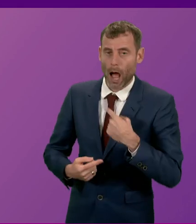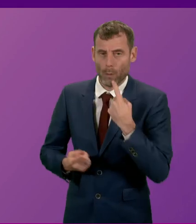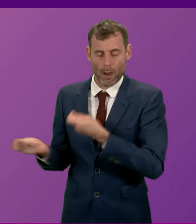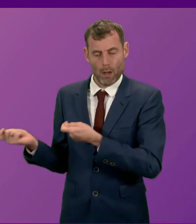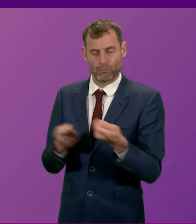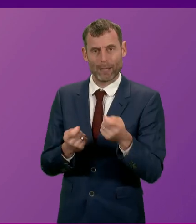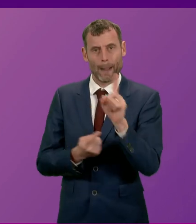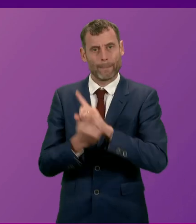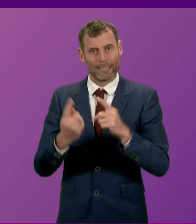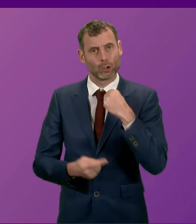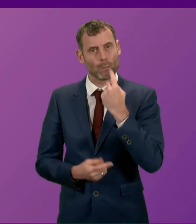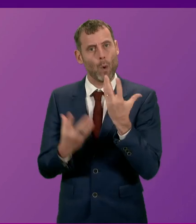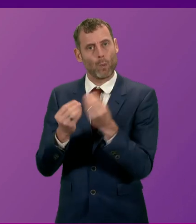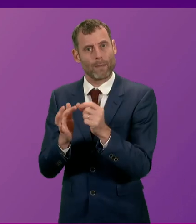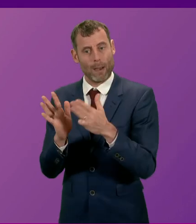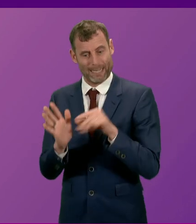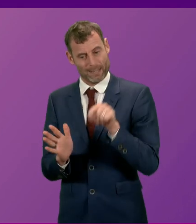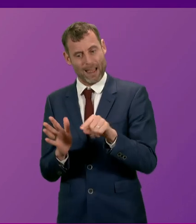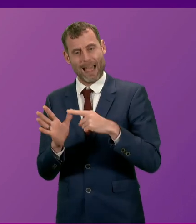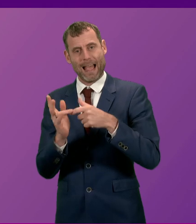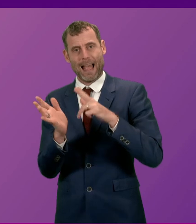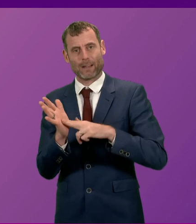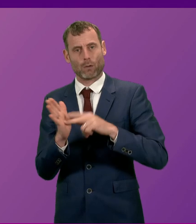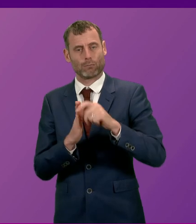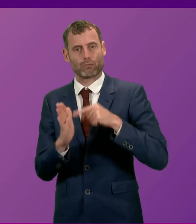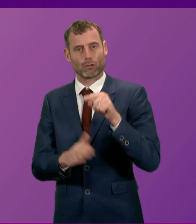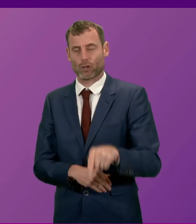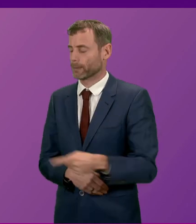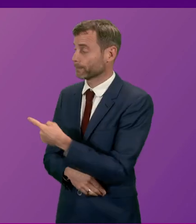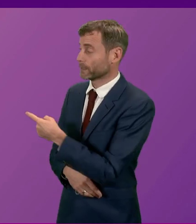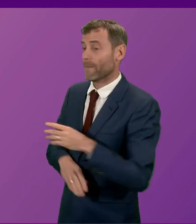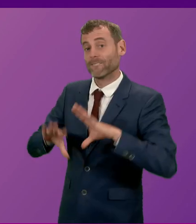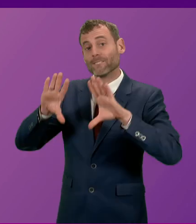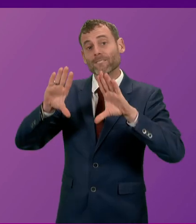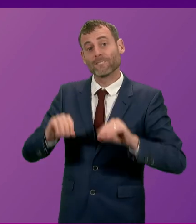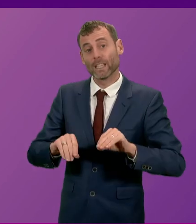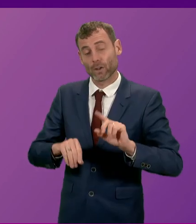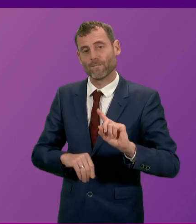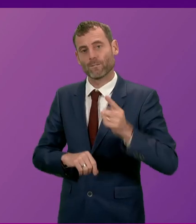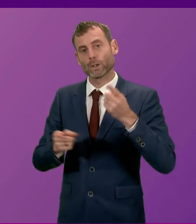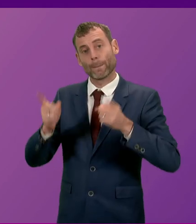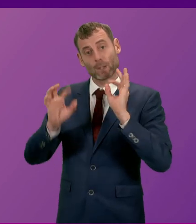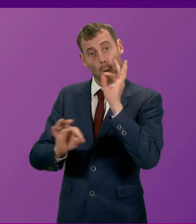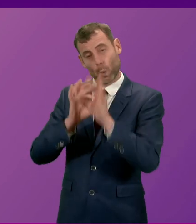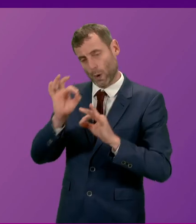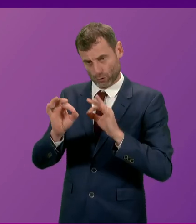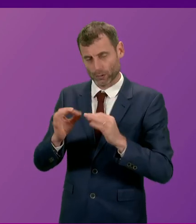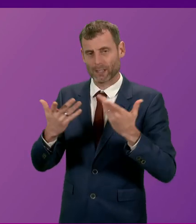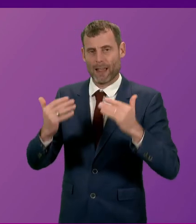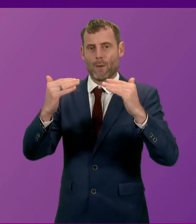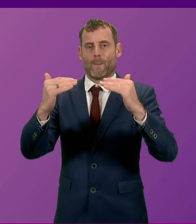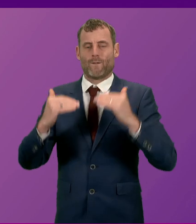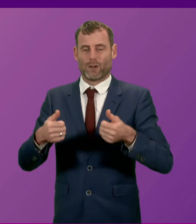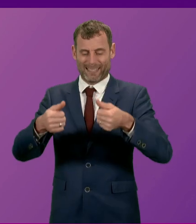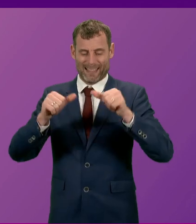Minister when I see him tomorrow. Thank you. That concludes First Minister's questions. The next item of business is a members' business debate in the name of